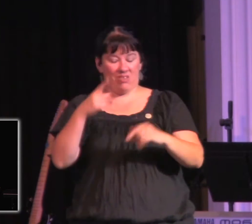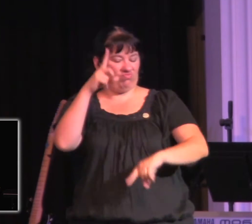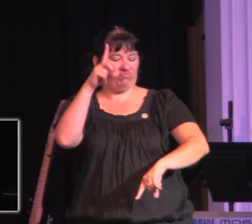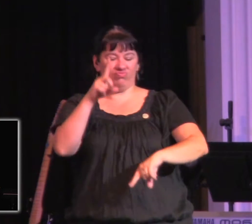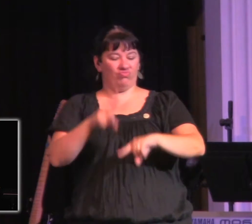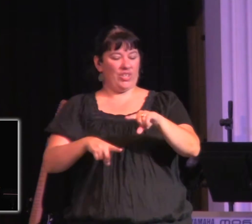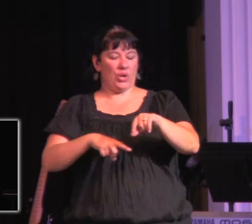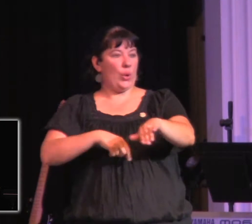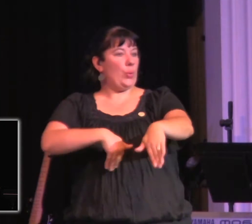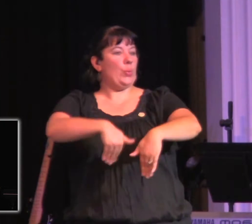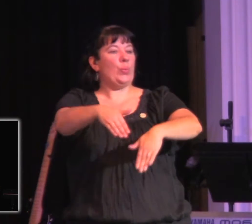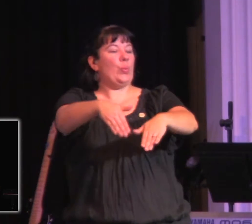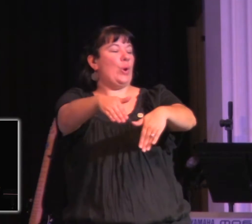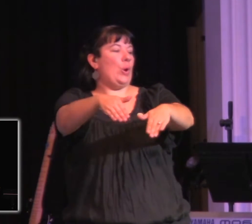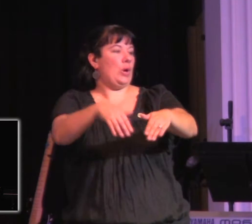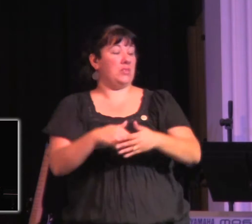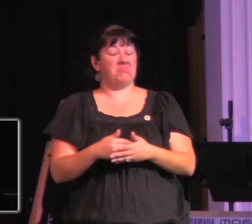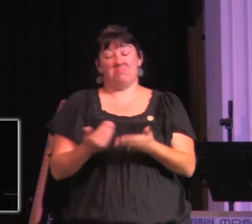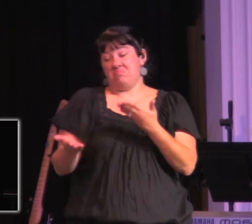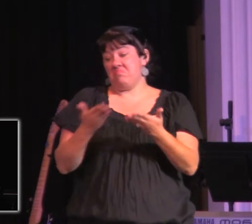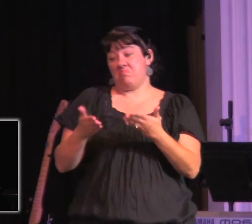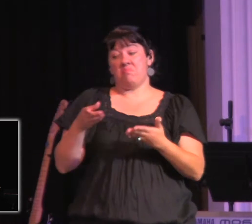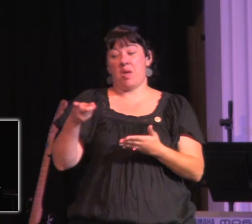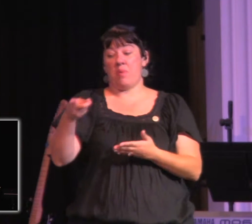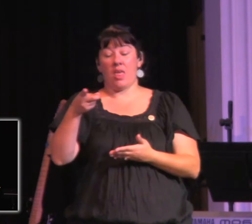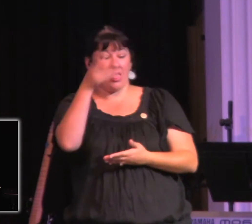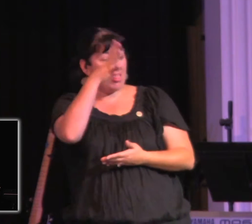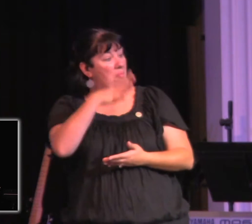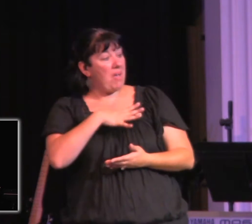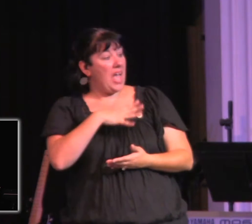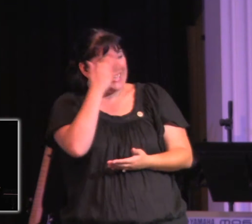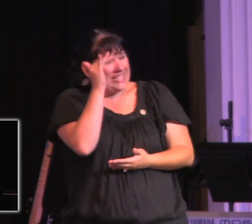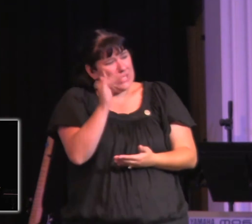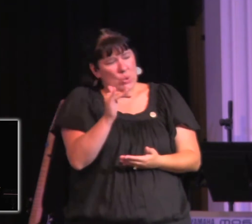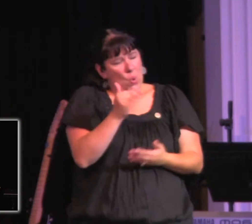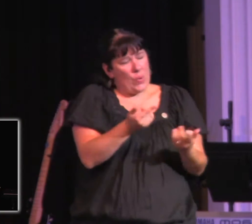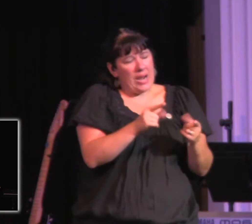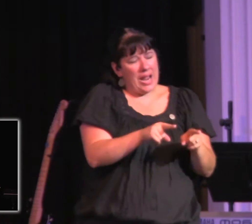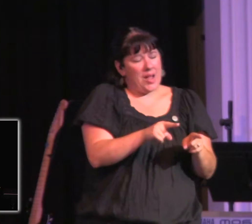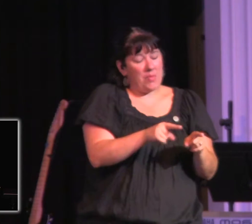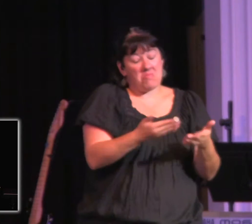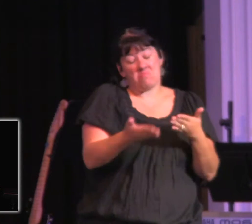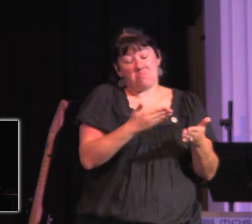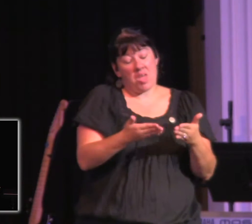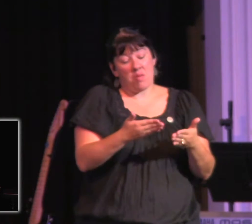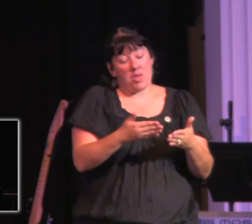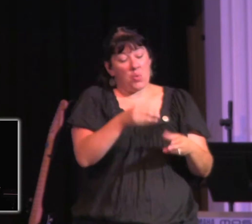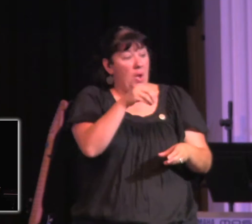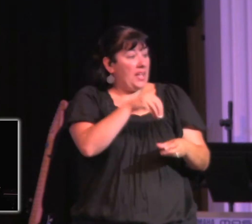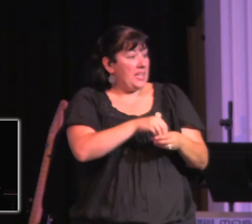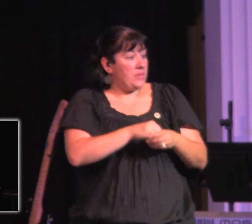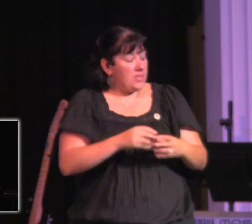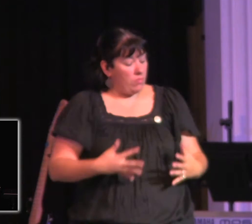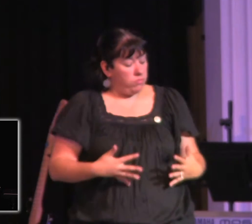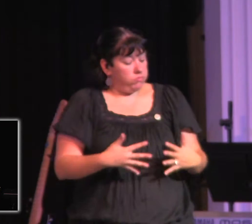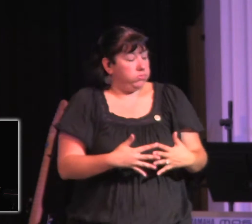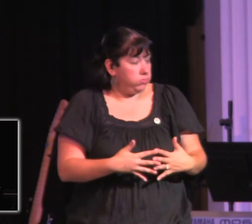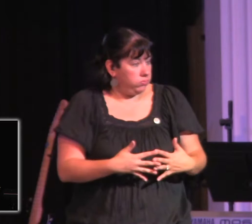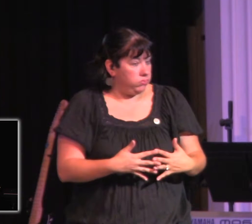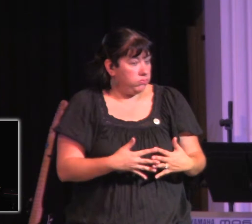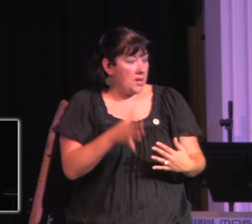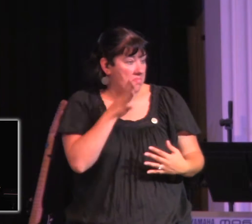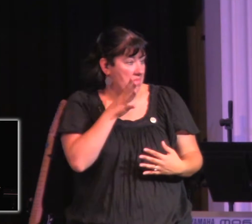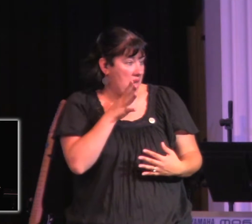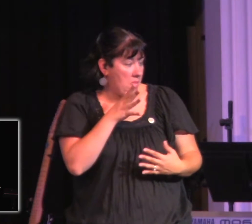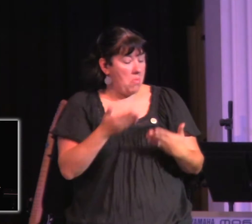And even though he may have not known what happened, whether it happened in the womb, whether it happened after he was, whether he was